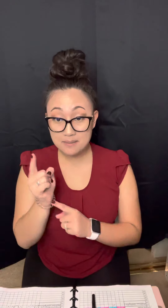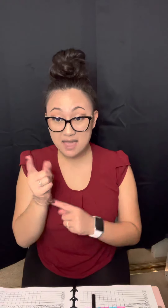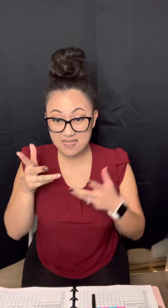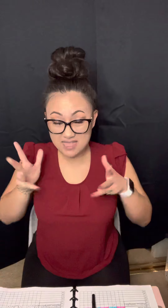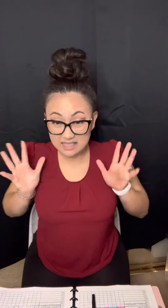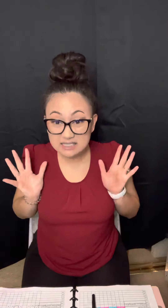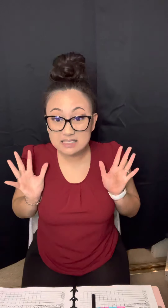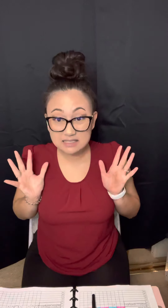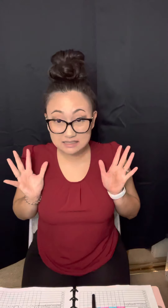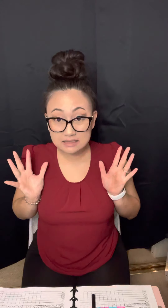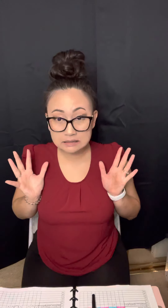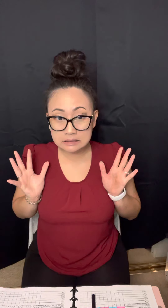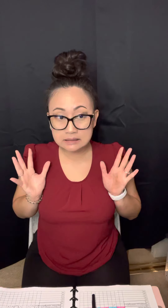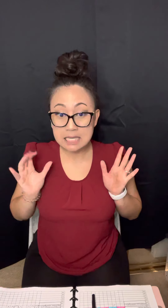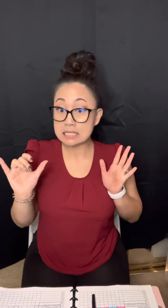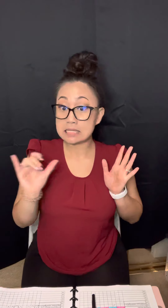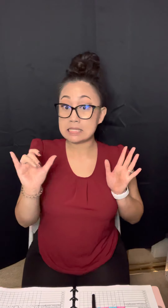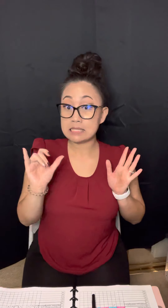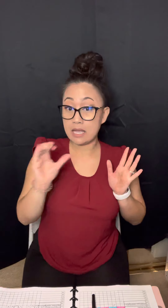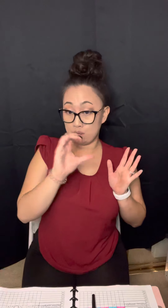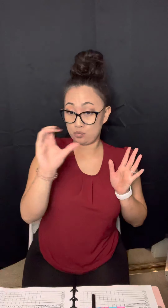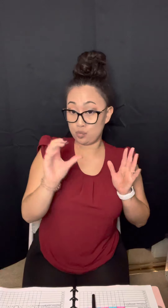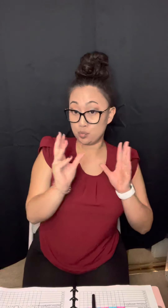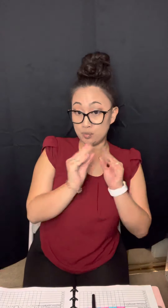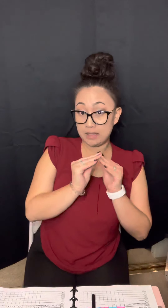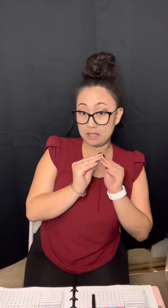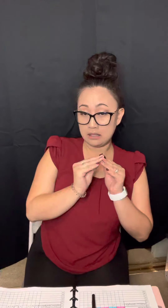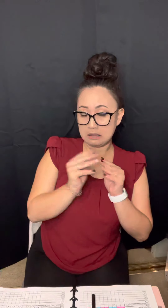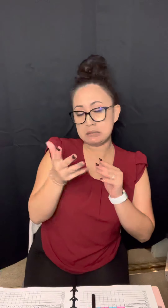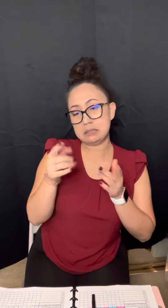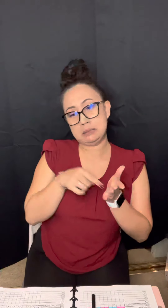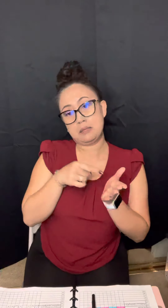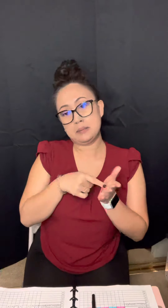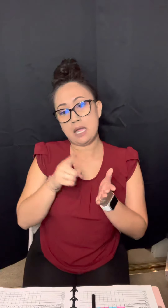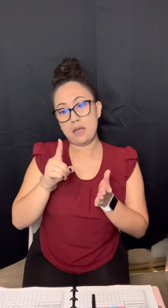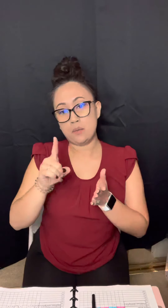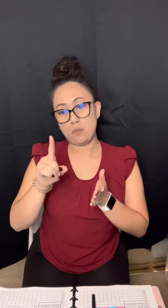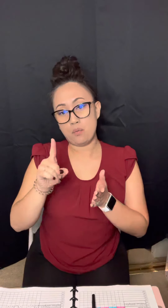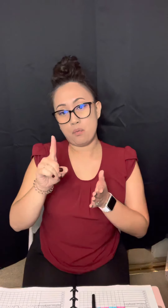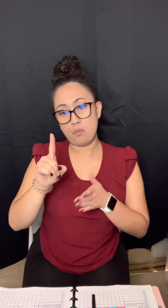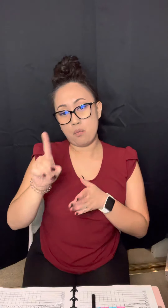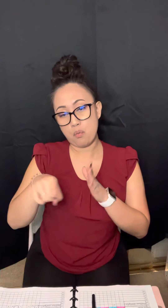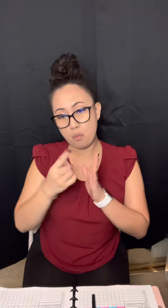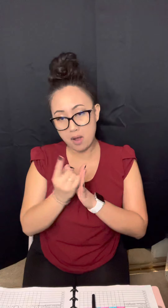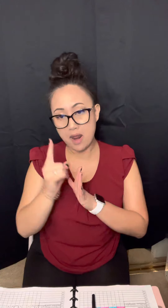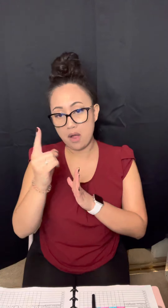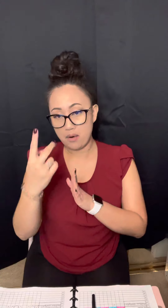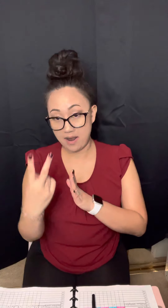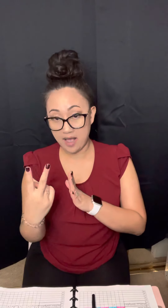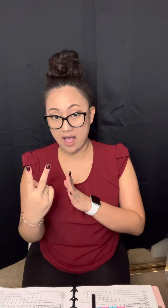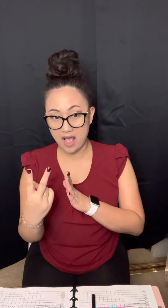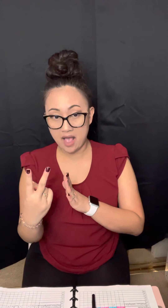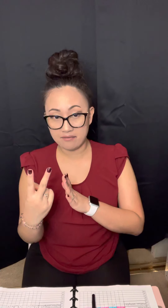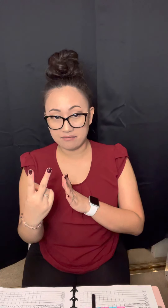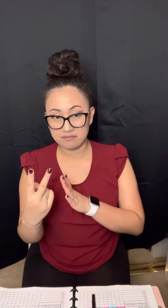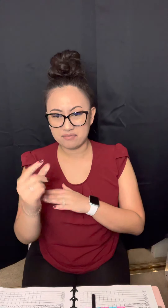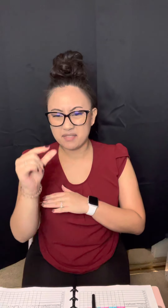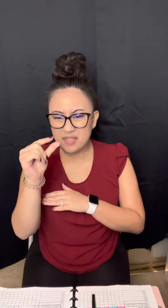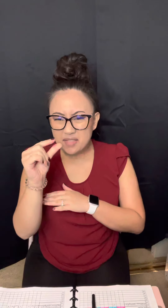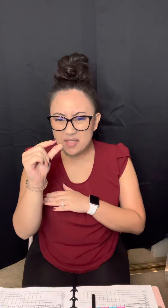go an hour and a half, right? So it's a little longer than a Zoom meet. That's 1 time, 2 times, 3 times. That's how